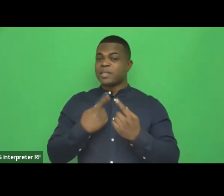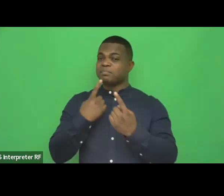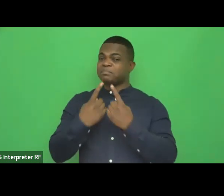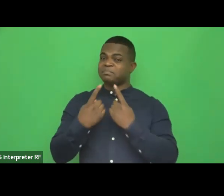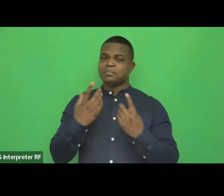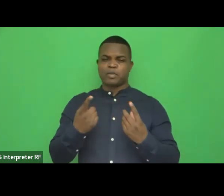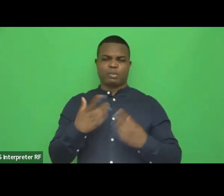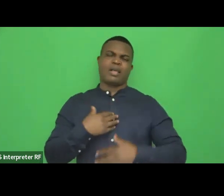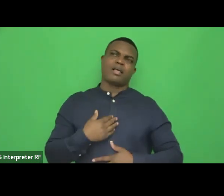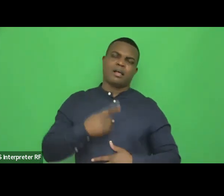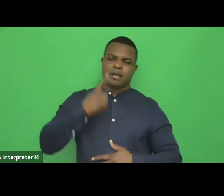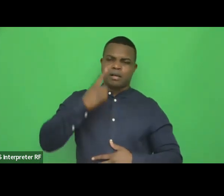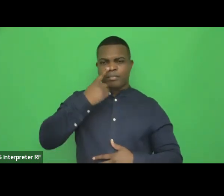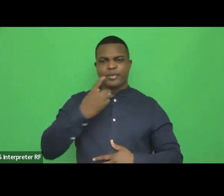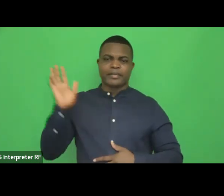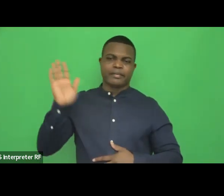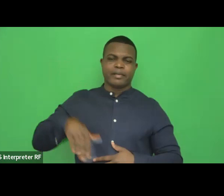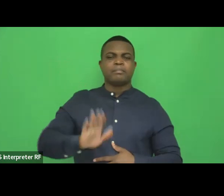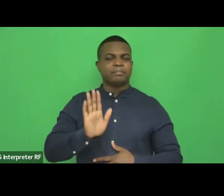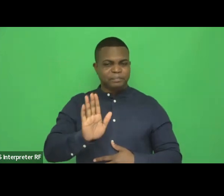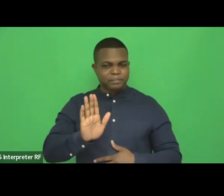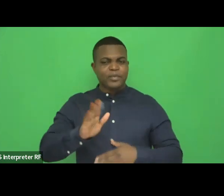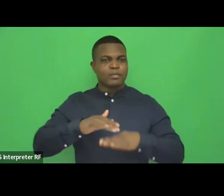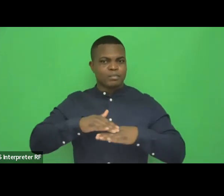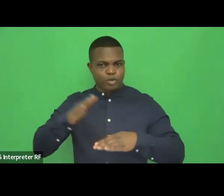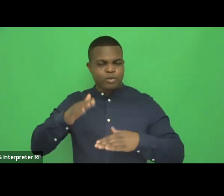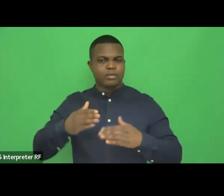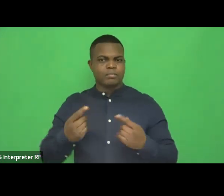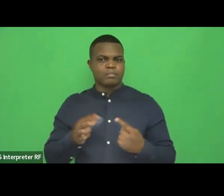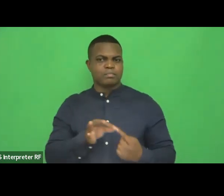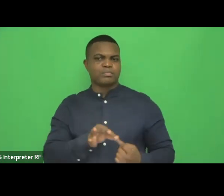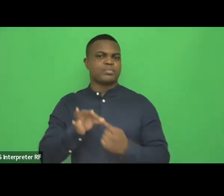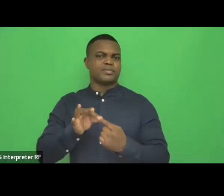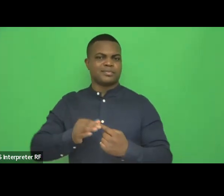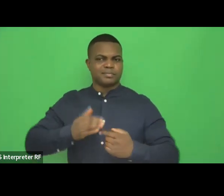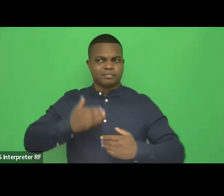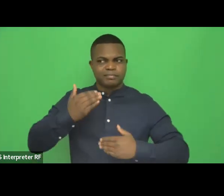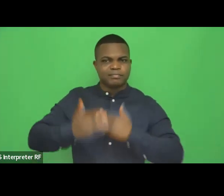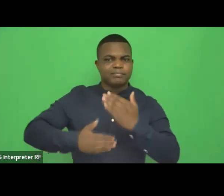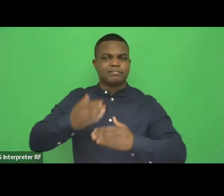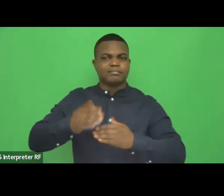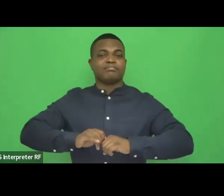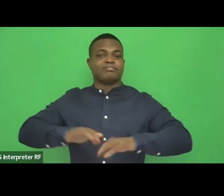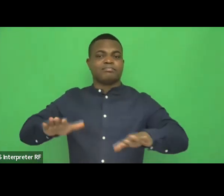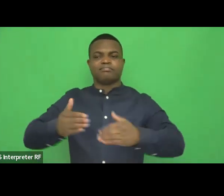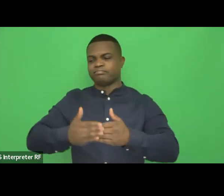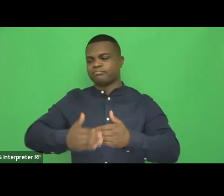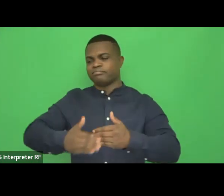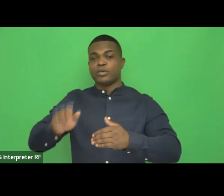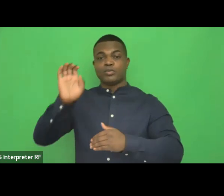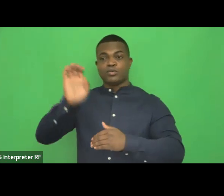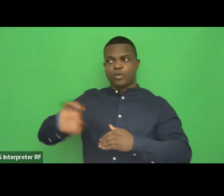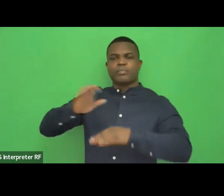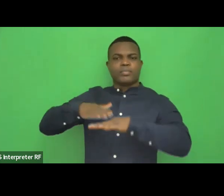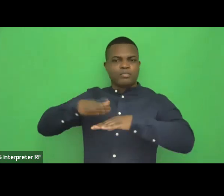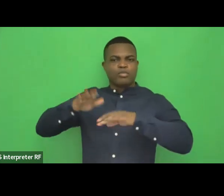when publishers will be required, if they want to sell into the European market, that their ebooks are accessible